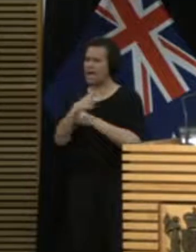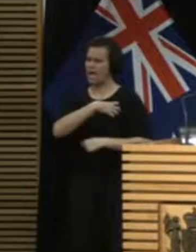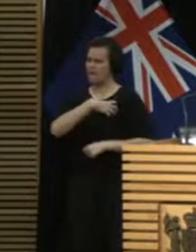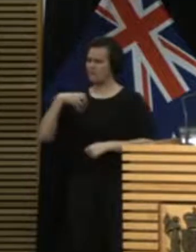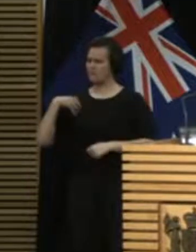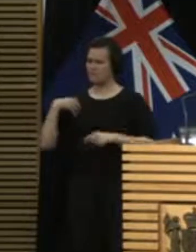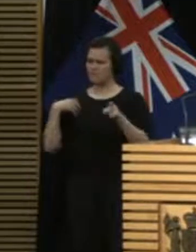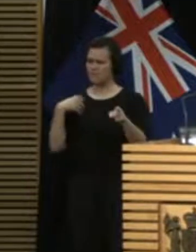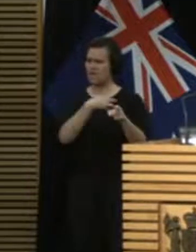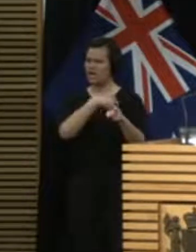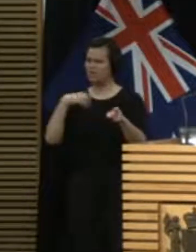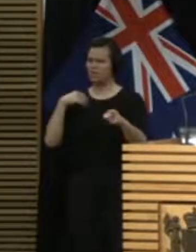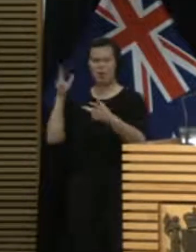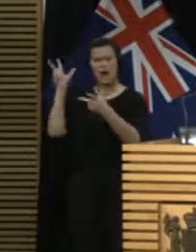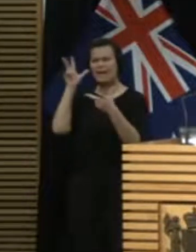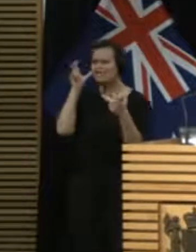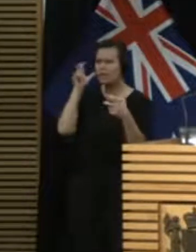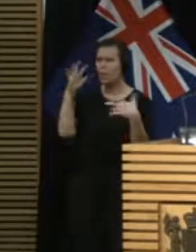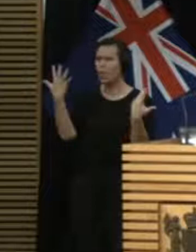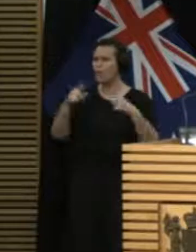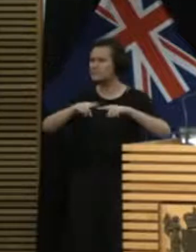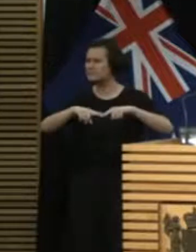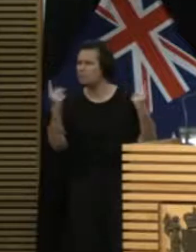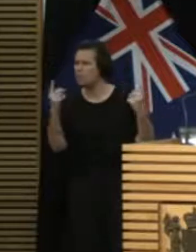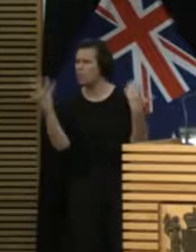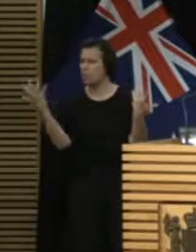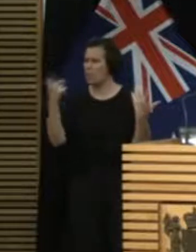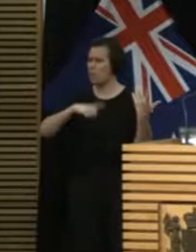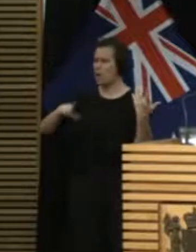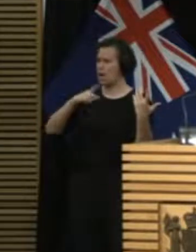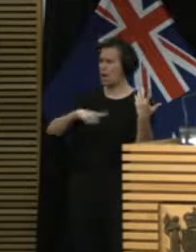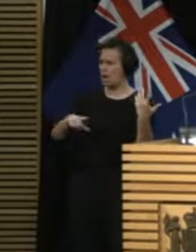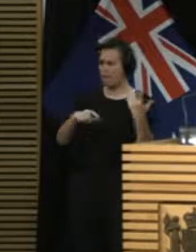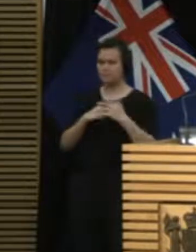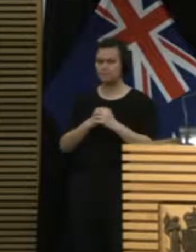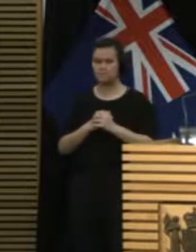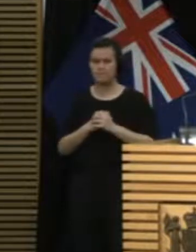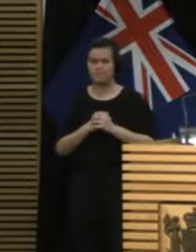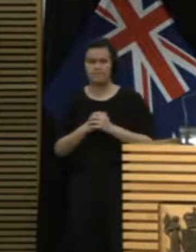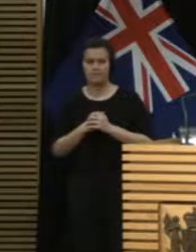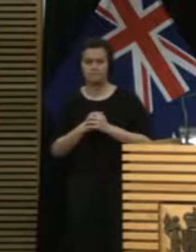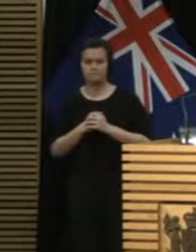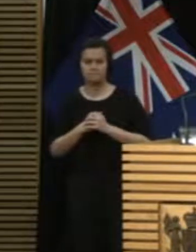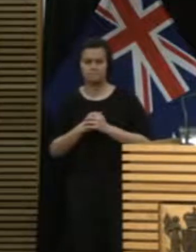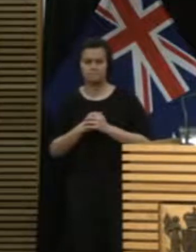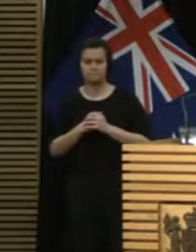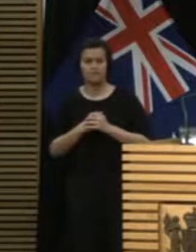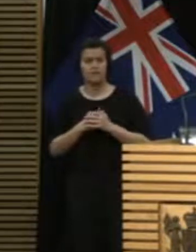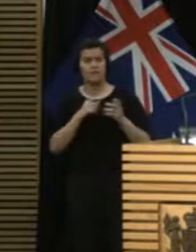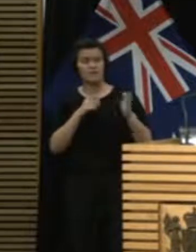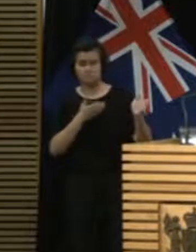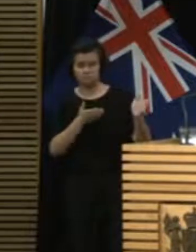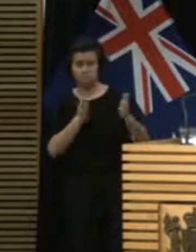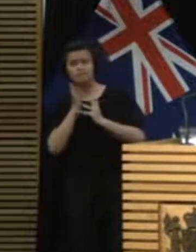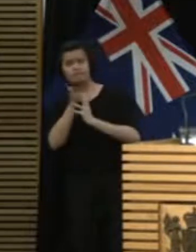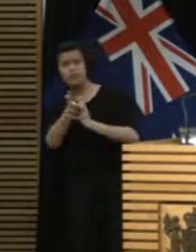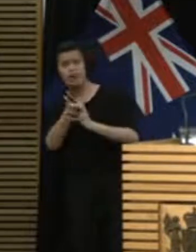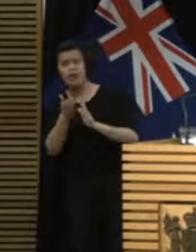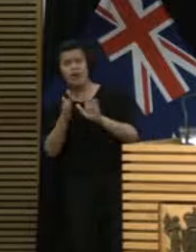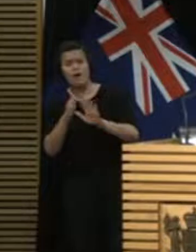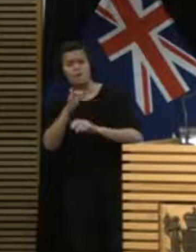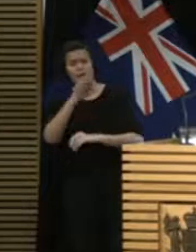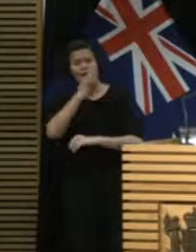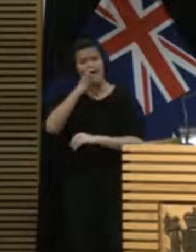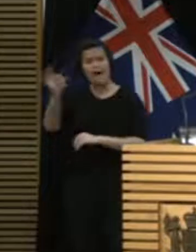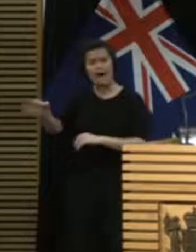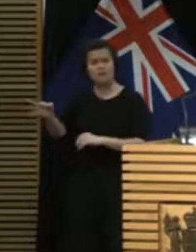that. Why does your public health advice differ from Can I those others? first suggest that you perhaps canvass a few, like Professor Skegg, who himself has, in the aftermath of it being